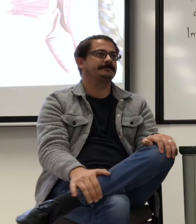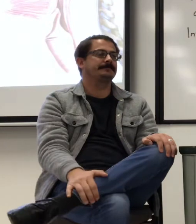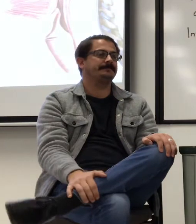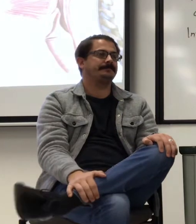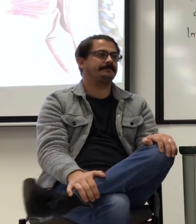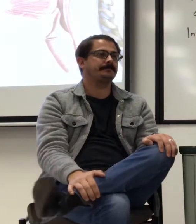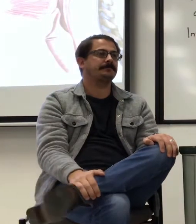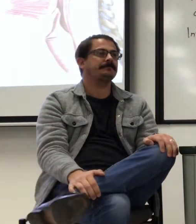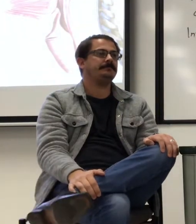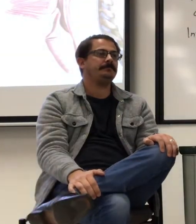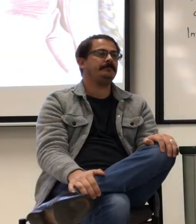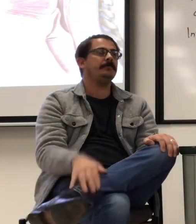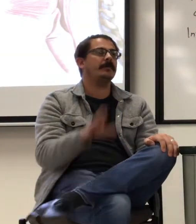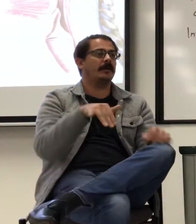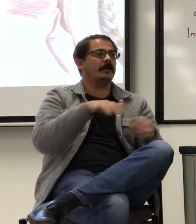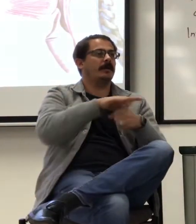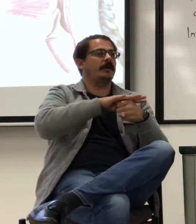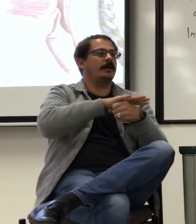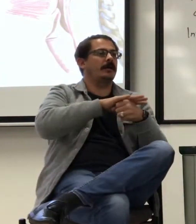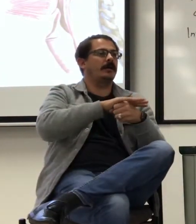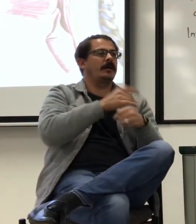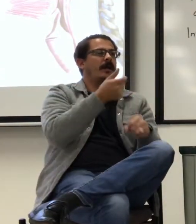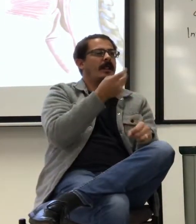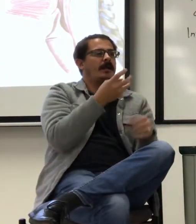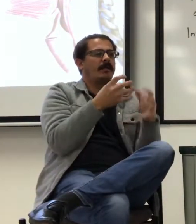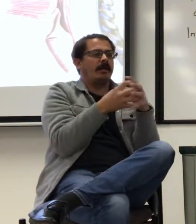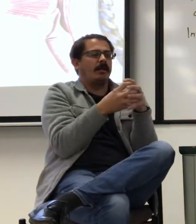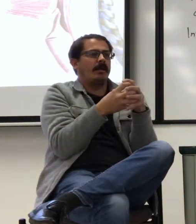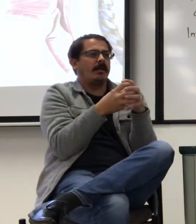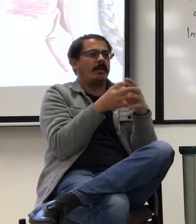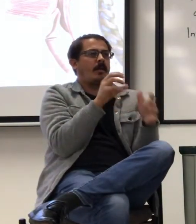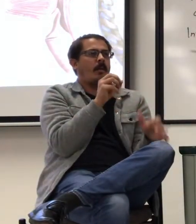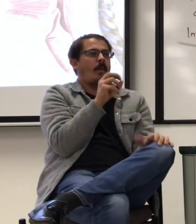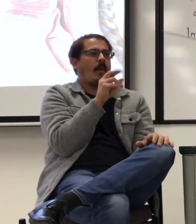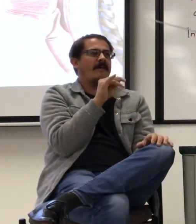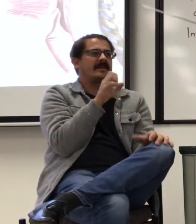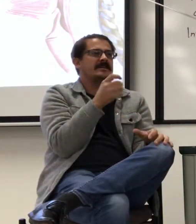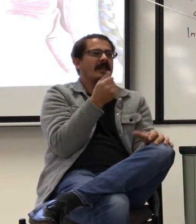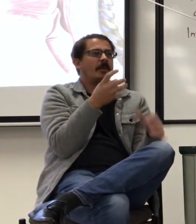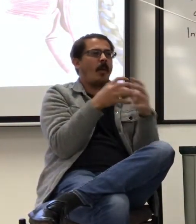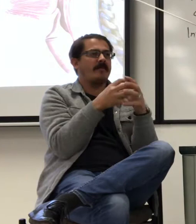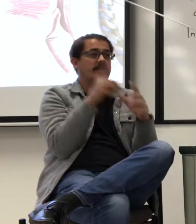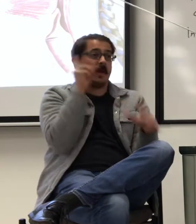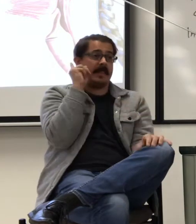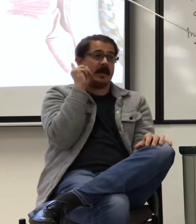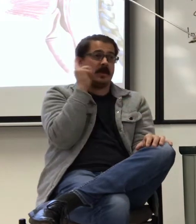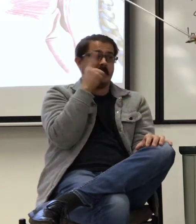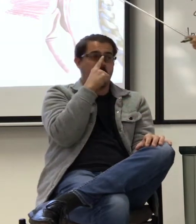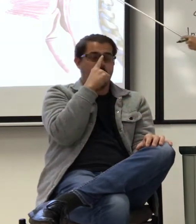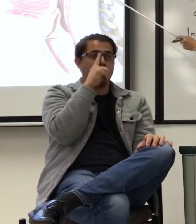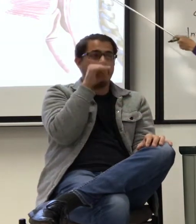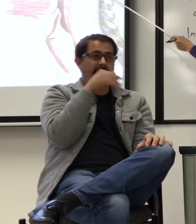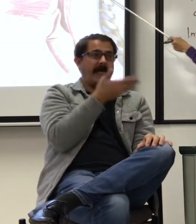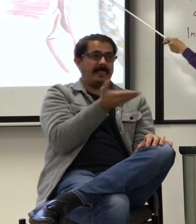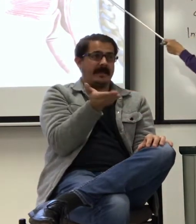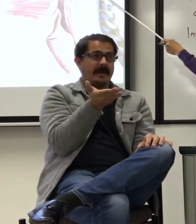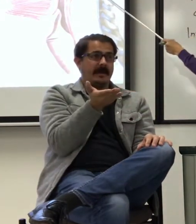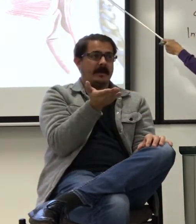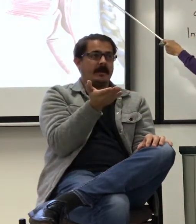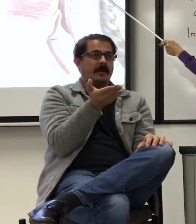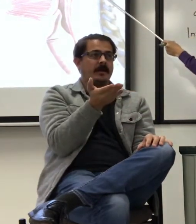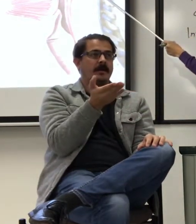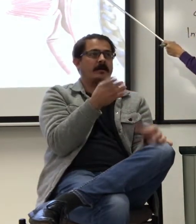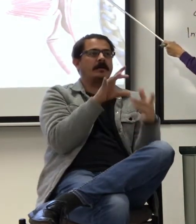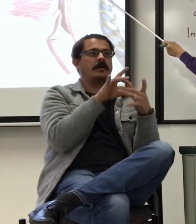In this region, there's a little orifice right there. That orifice goes